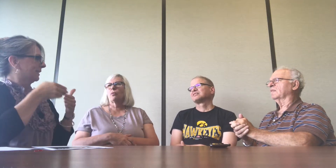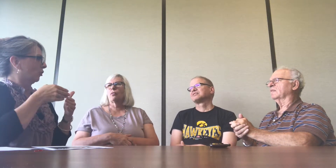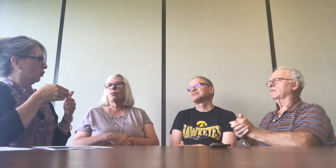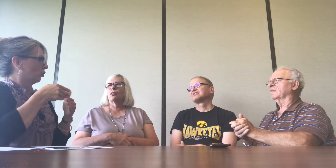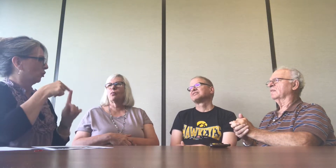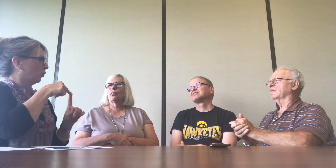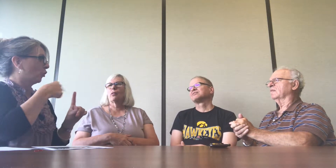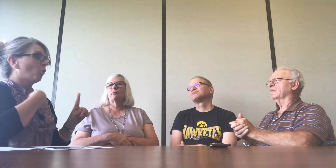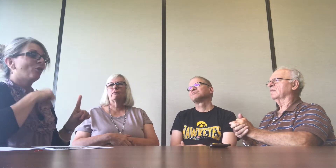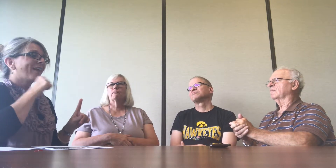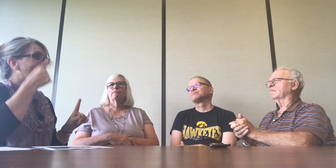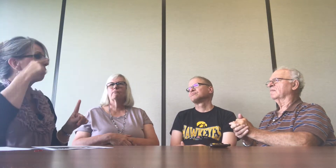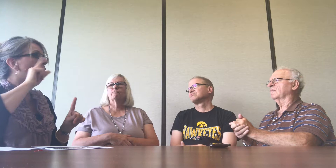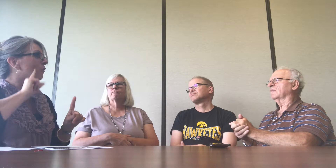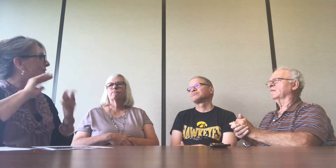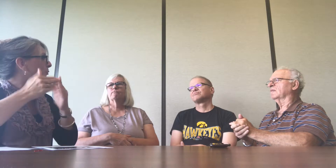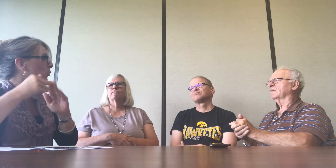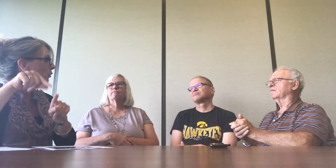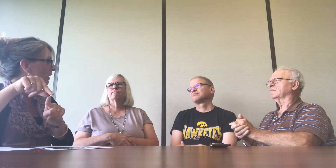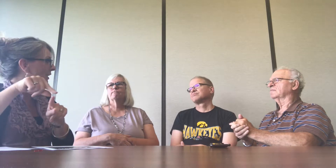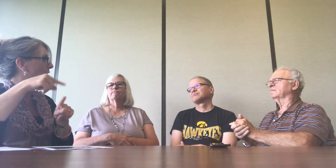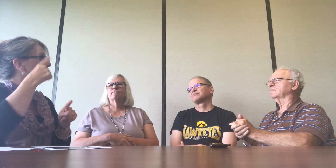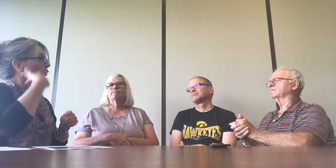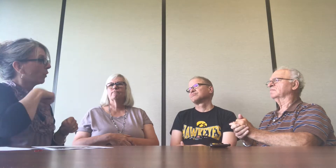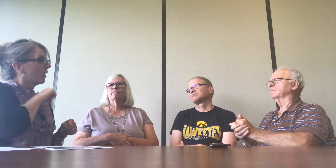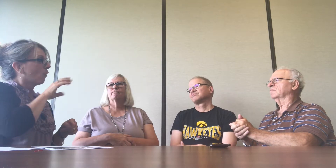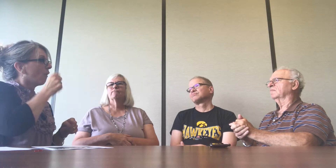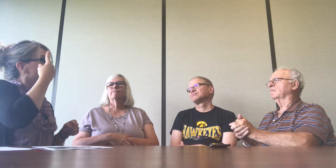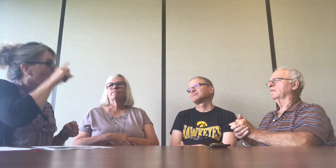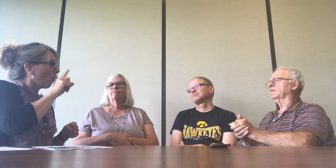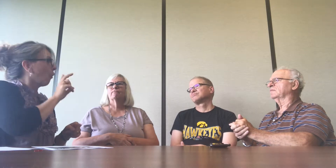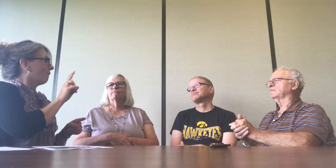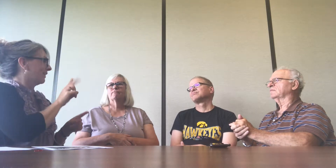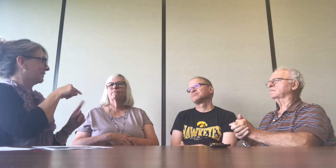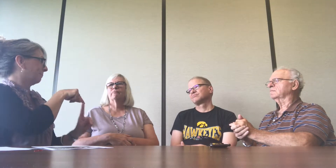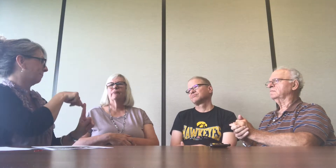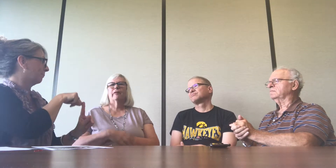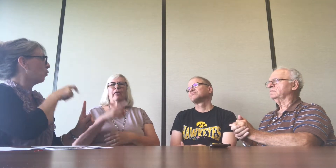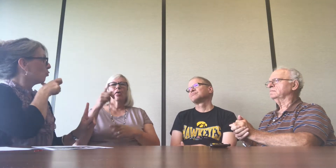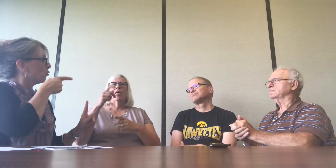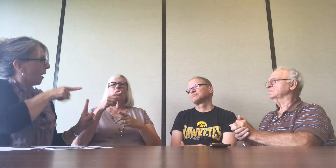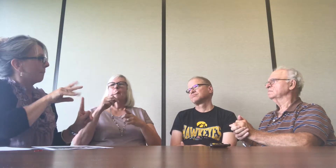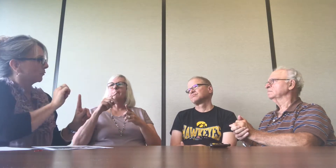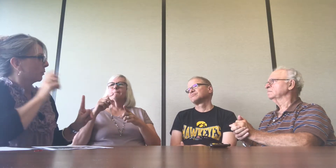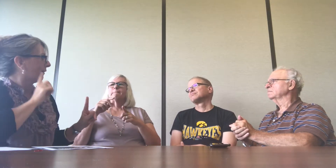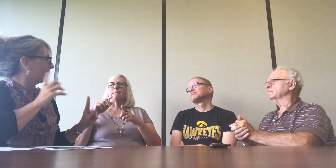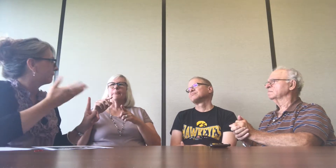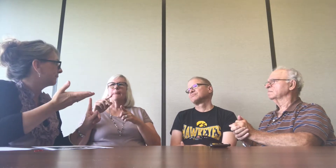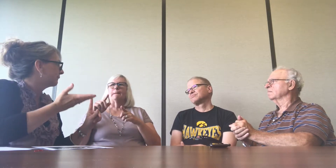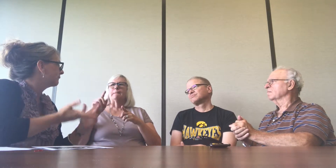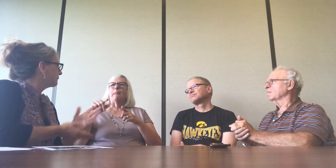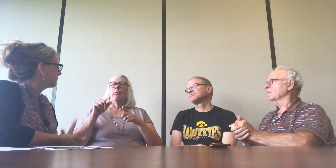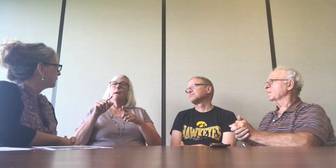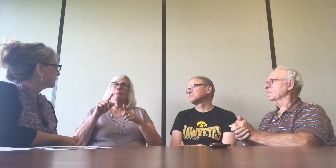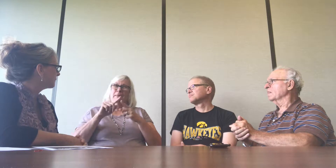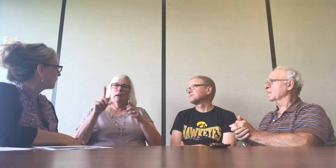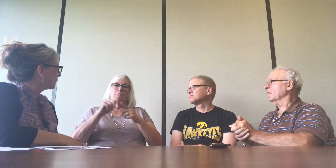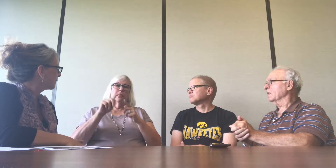have tried to step away. We are victim-centered. That's what's most important, not the